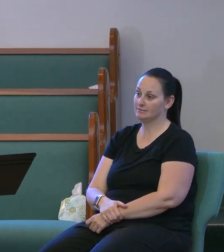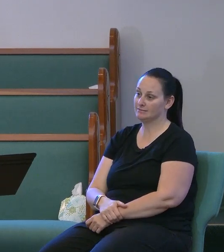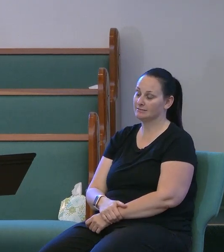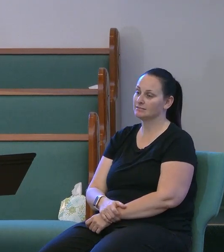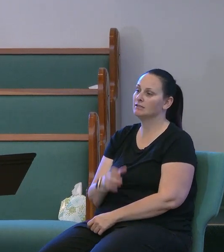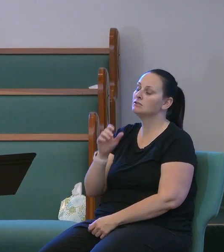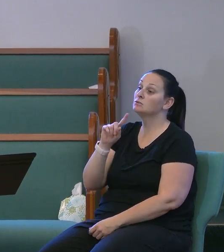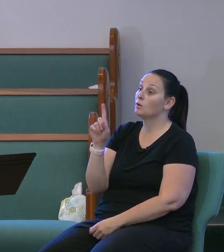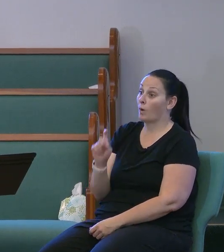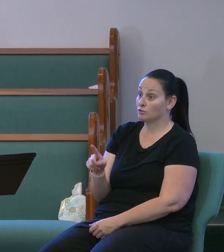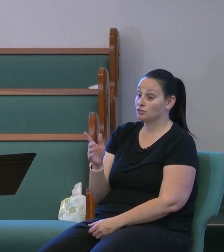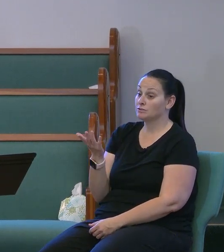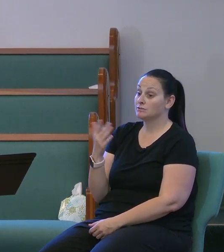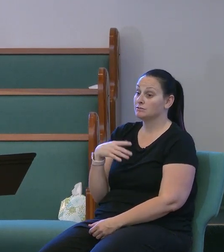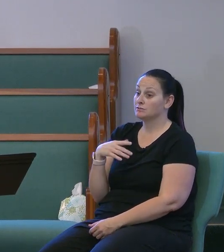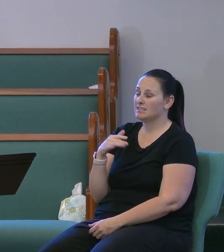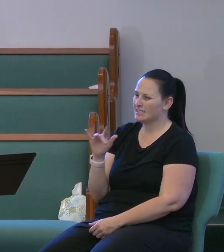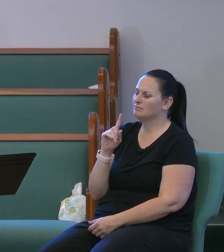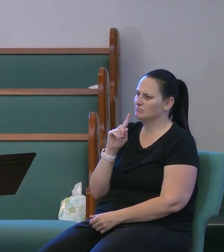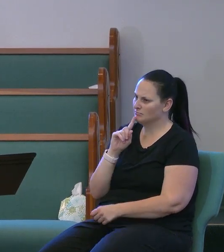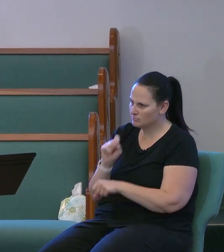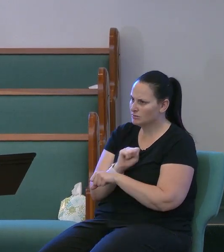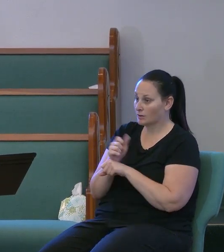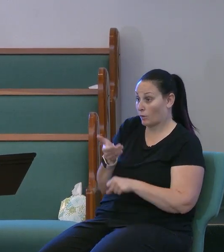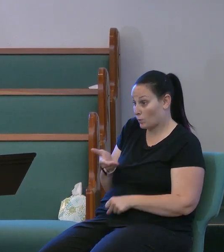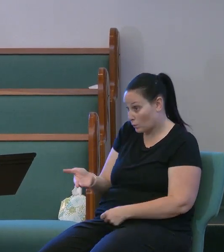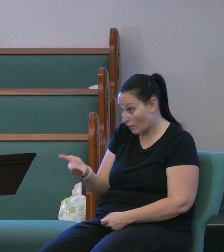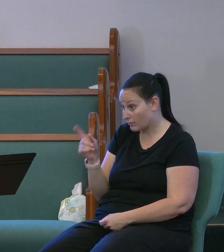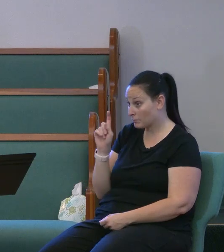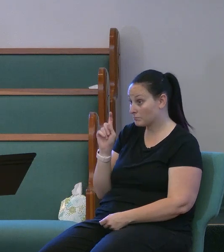So the question there is that really a welcome?